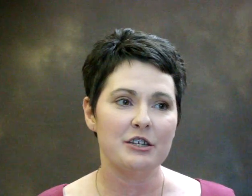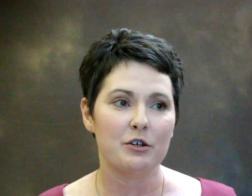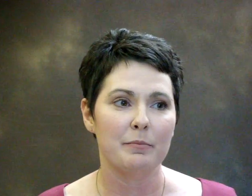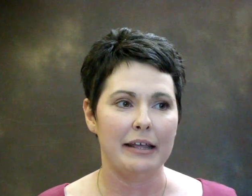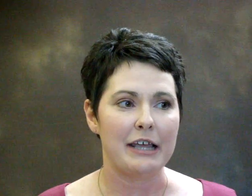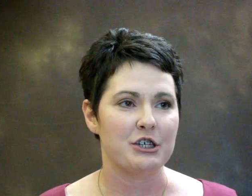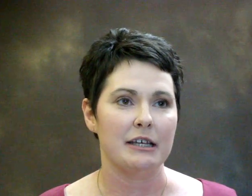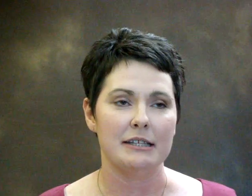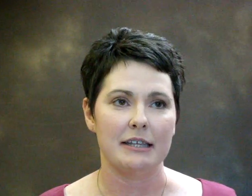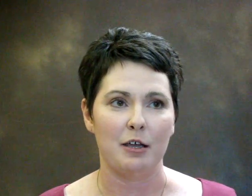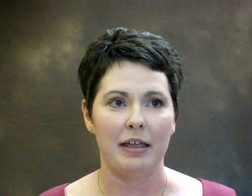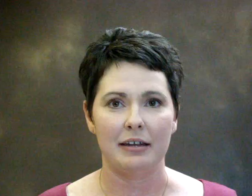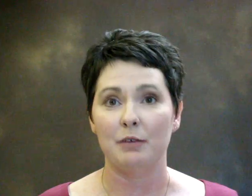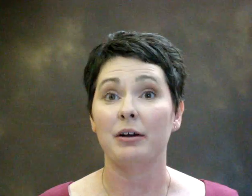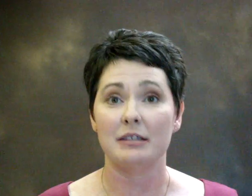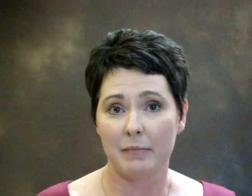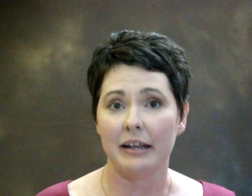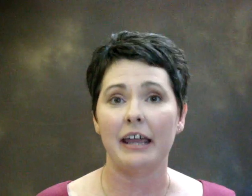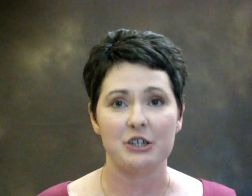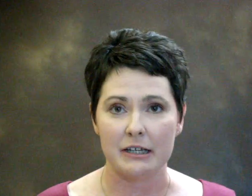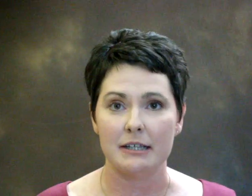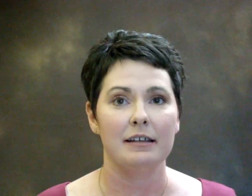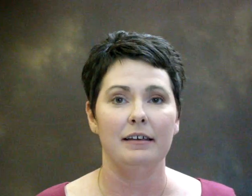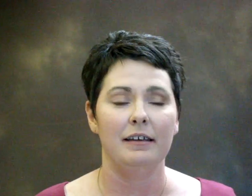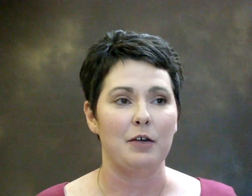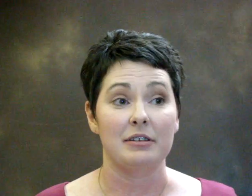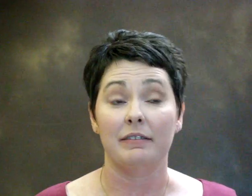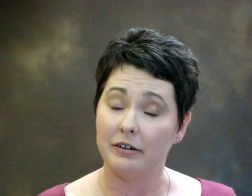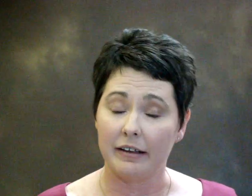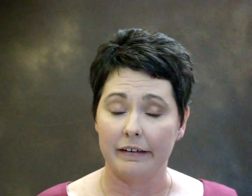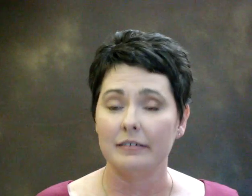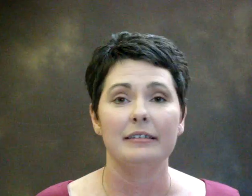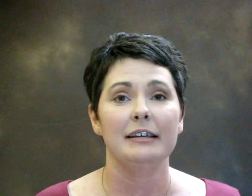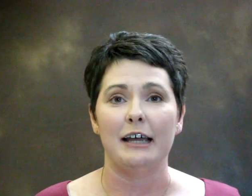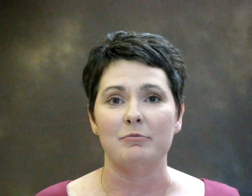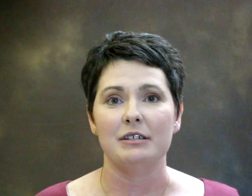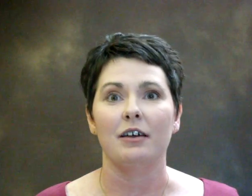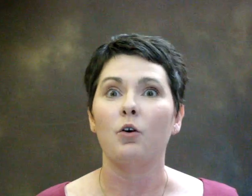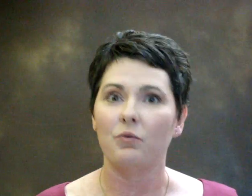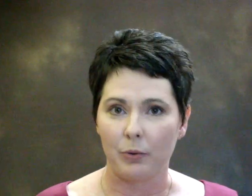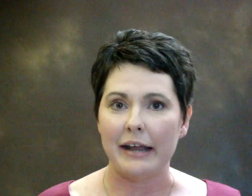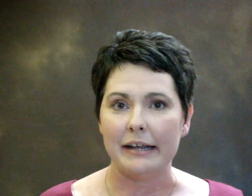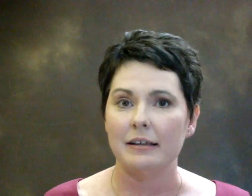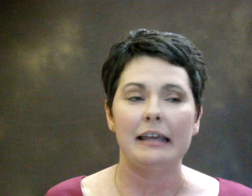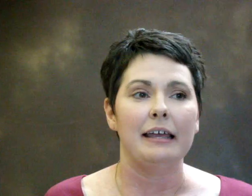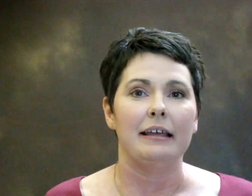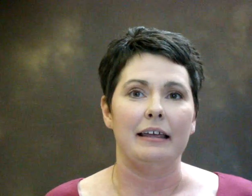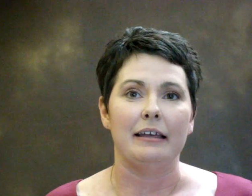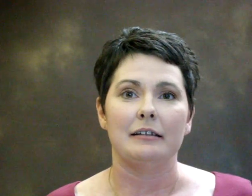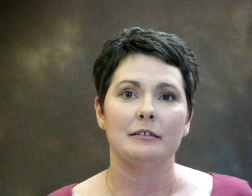anti-seizure medications, antidepressant medications. I was on Lyrica, just a whole variety. Over how long a period of